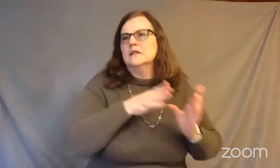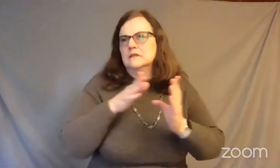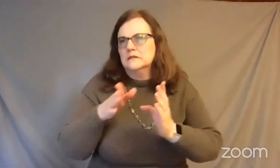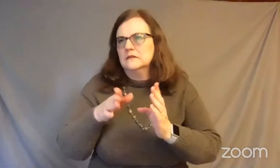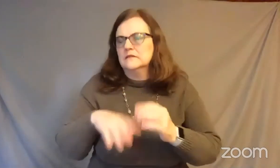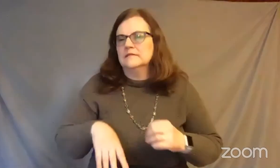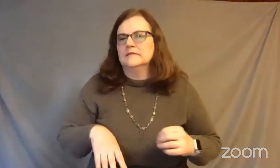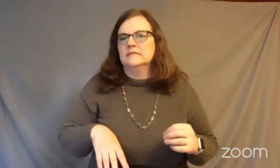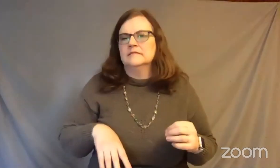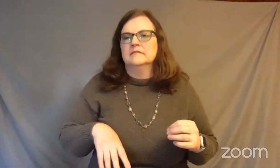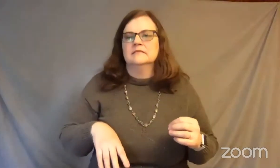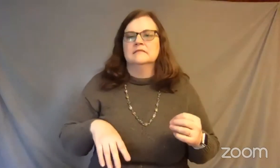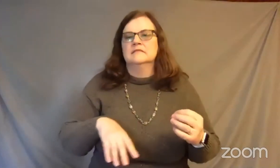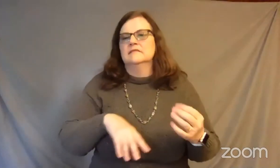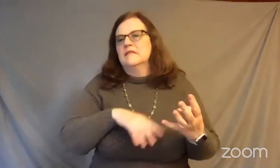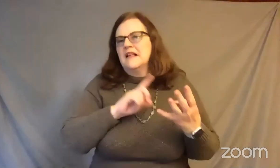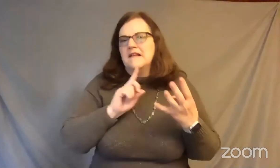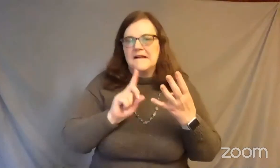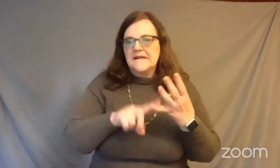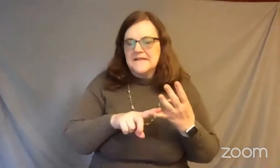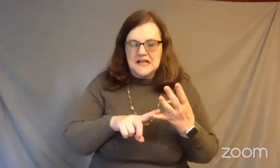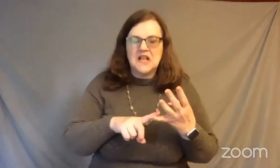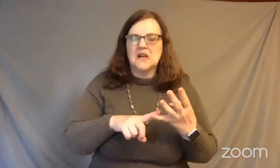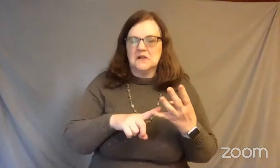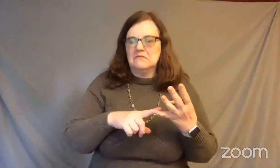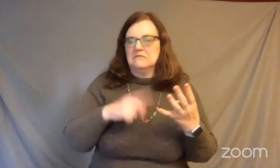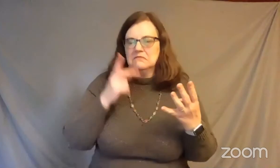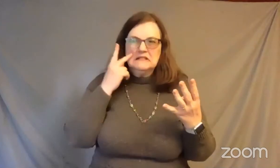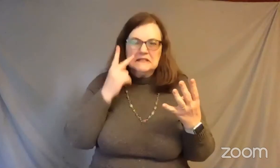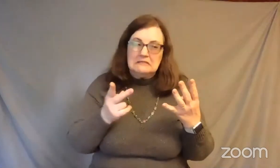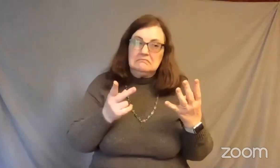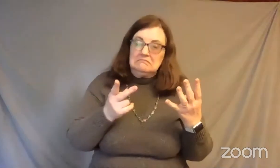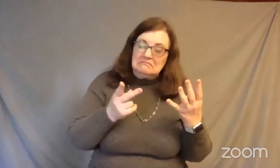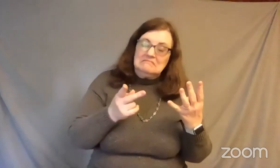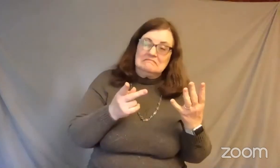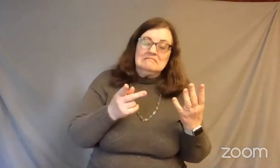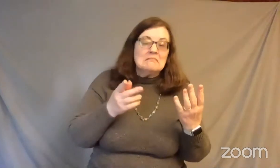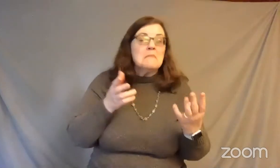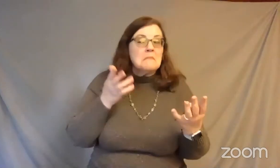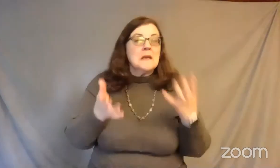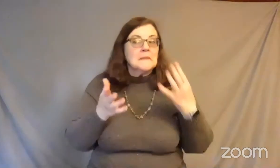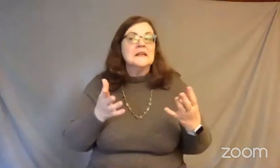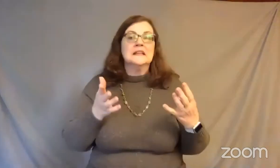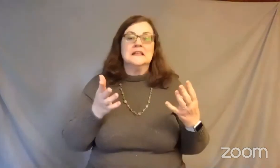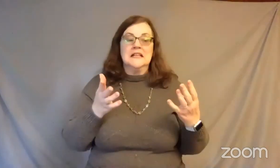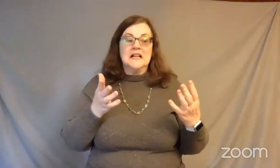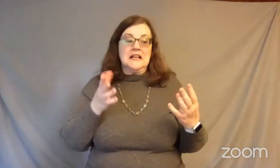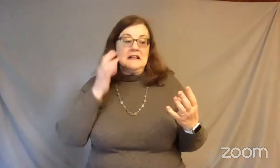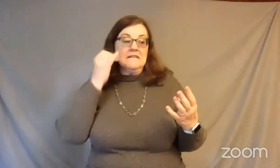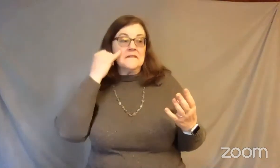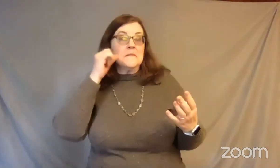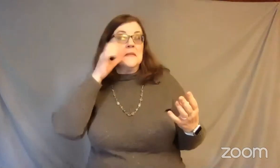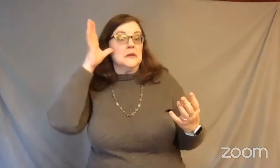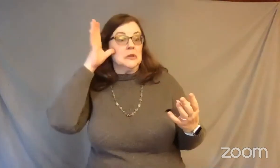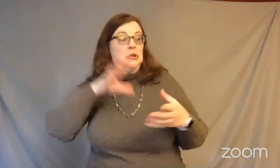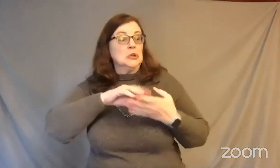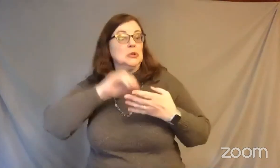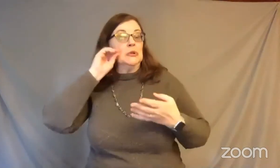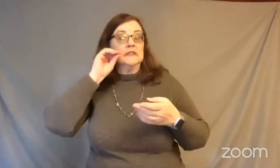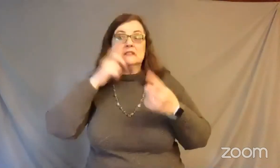Spoken languages and sign languages are not necessarily different. In all ways, there are some similarities, and the uniqueness is